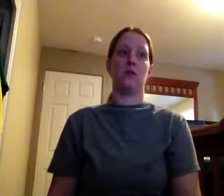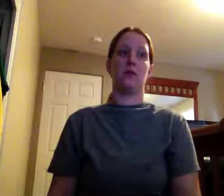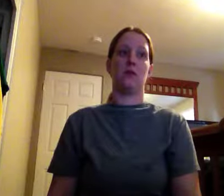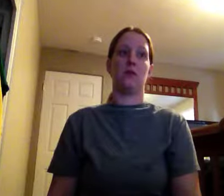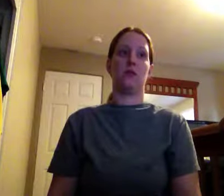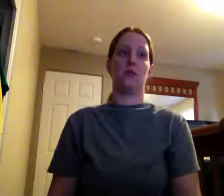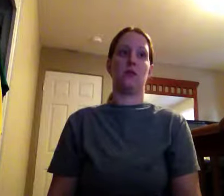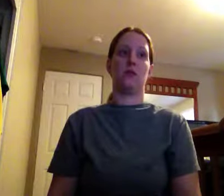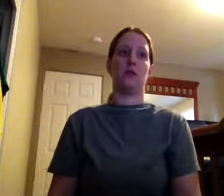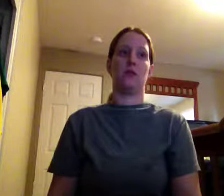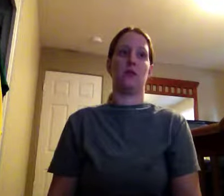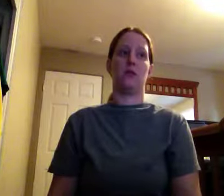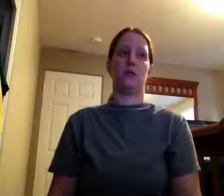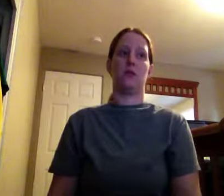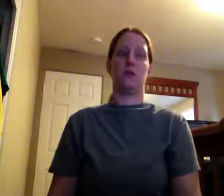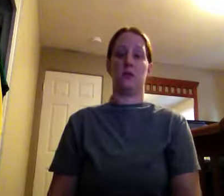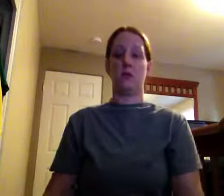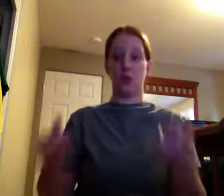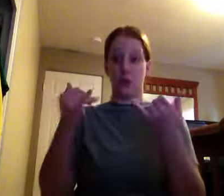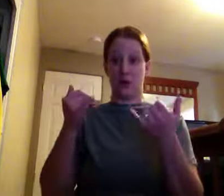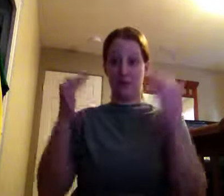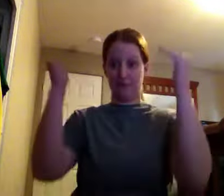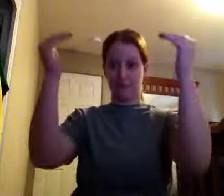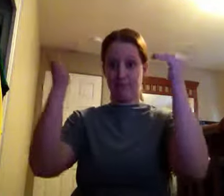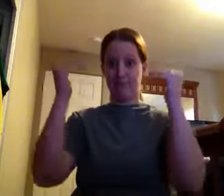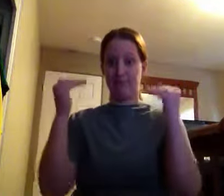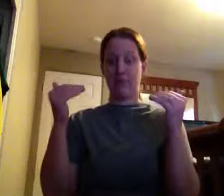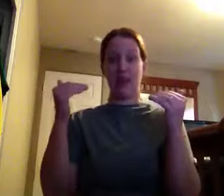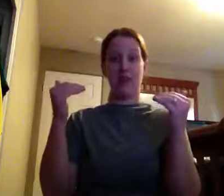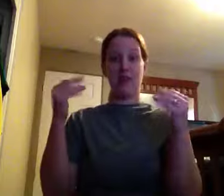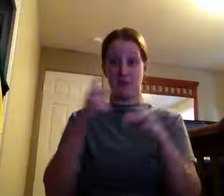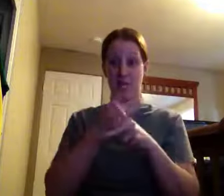Okay? Since I now have my empirical formula. So let's go over here.